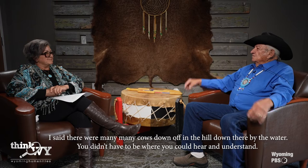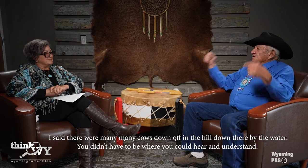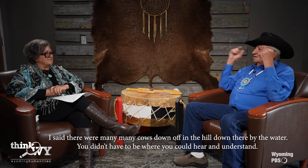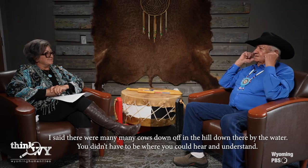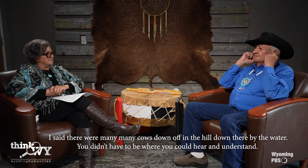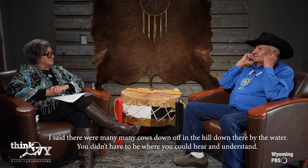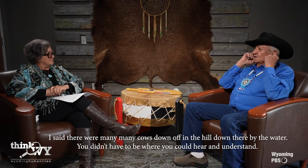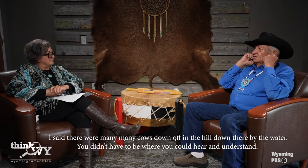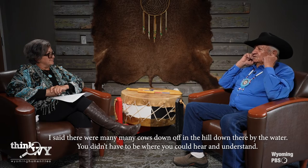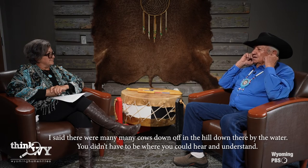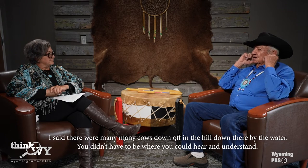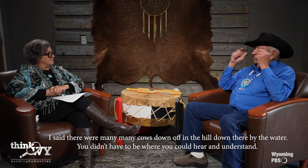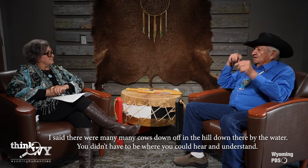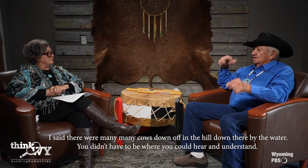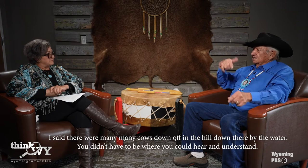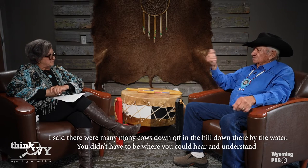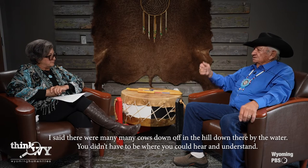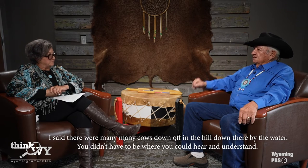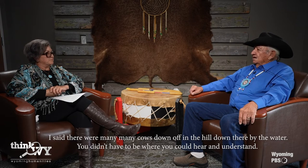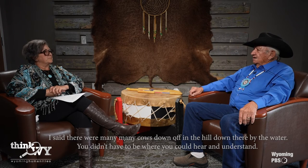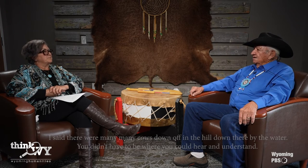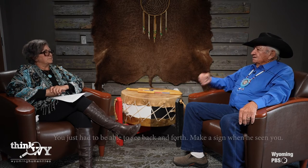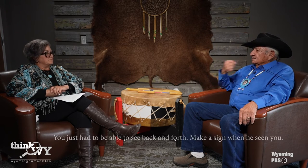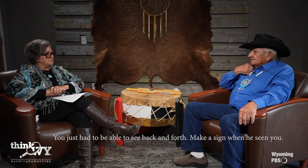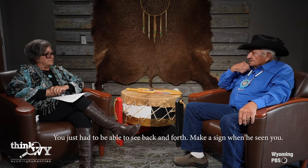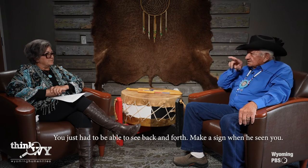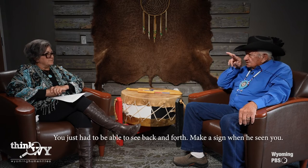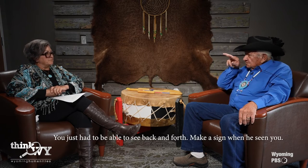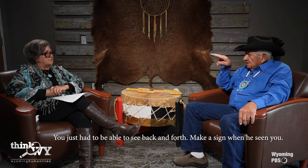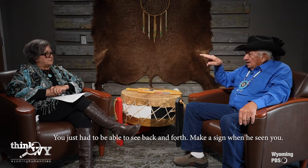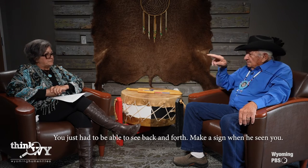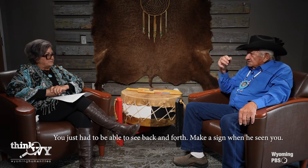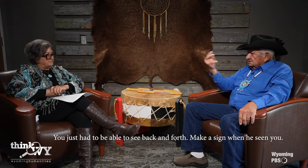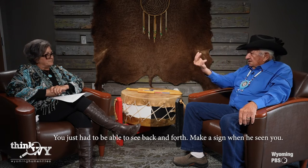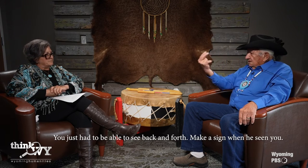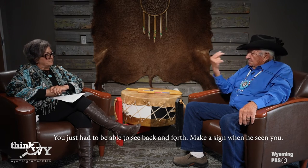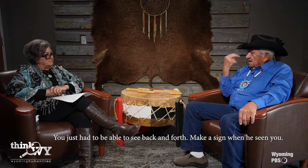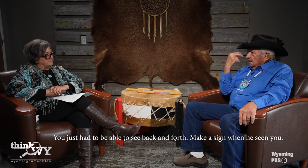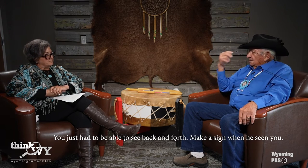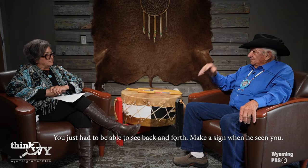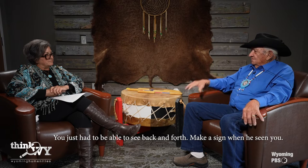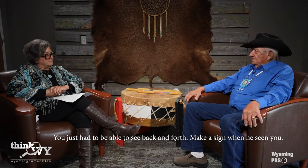with where you could hear and understand. Just being able to see back and forth.